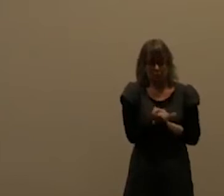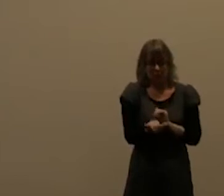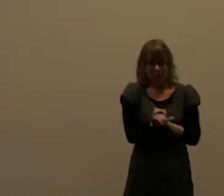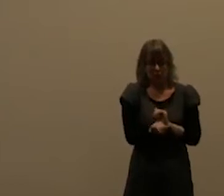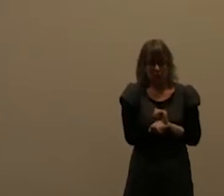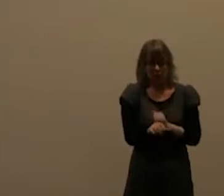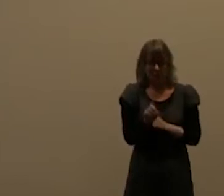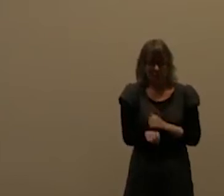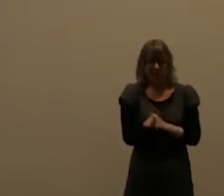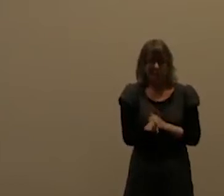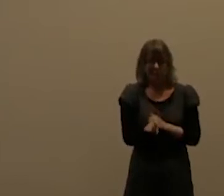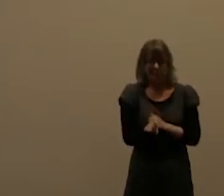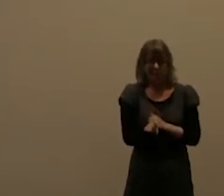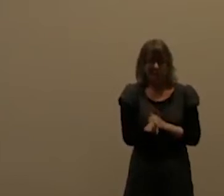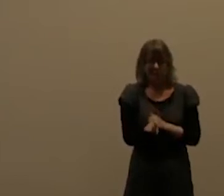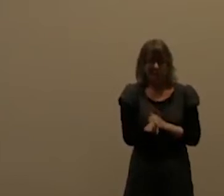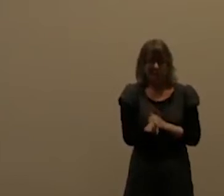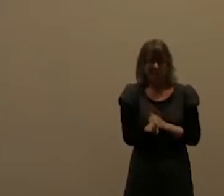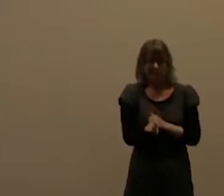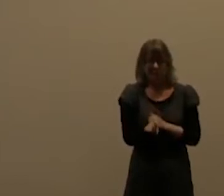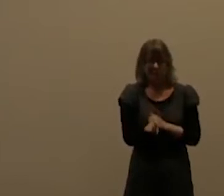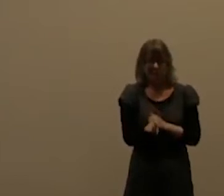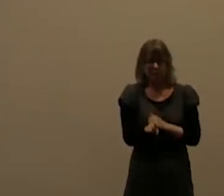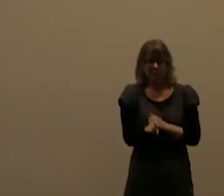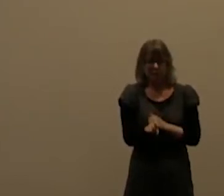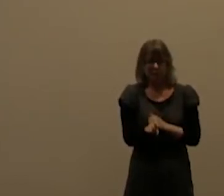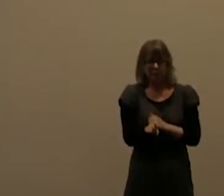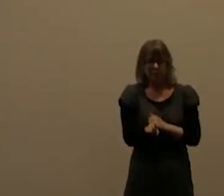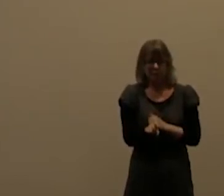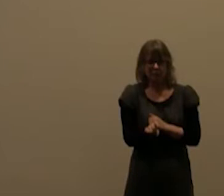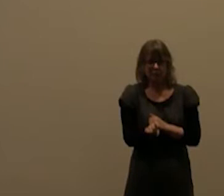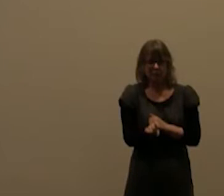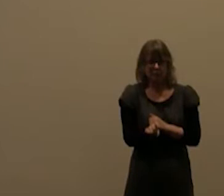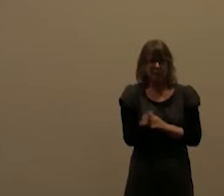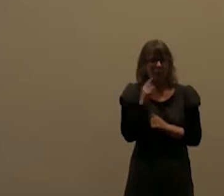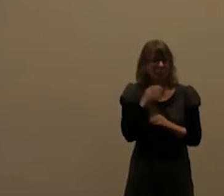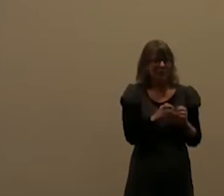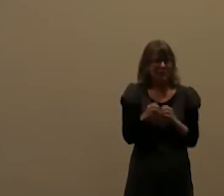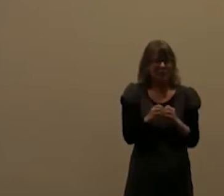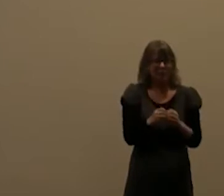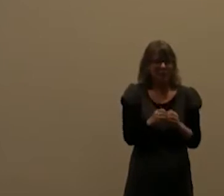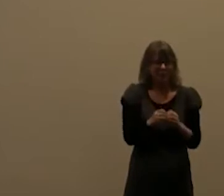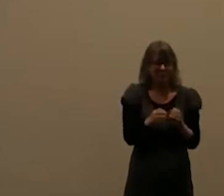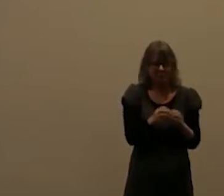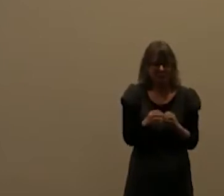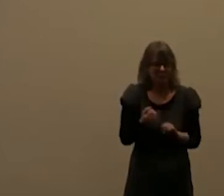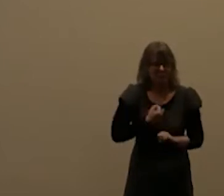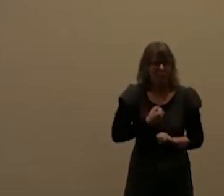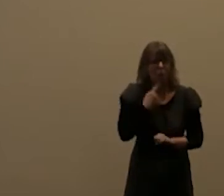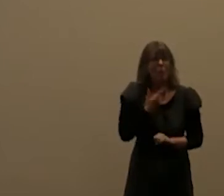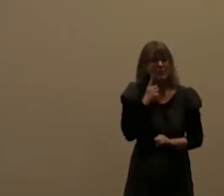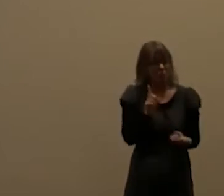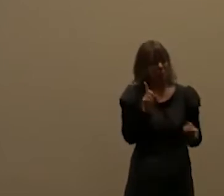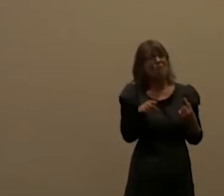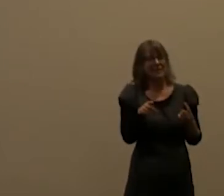And press enter. And another thing I love, I'm horrible at spelling, so if you misspell something, it still recognizes what you say because